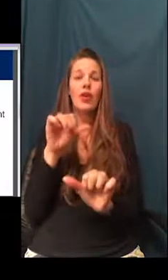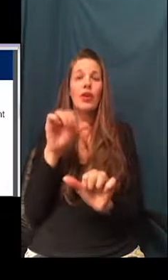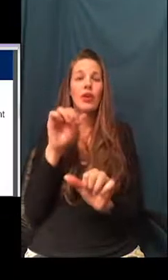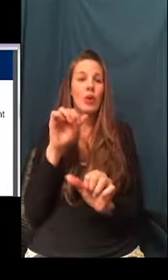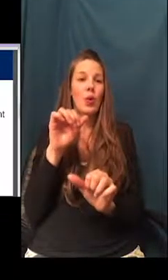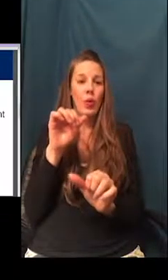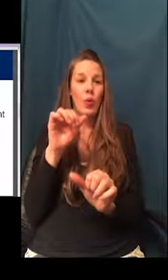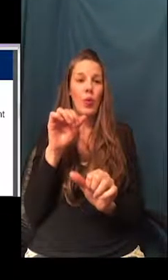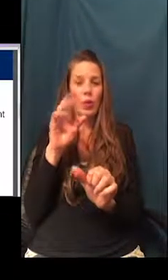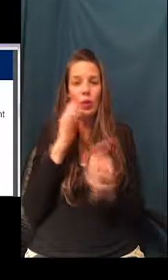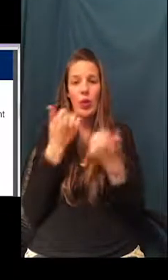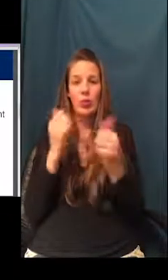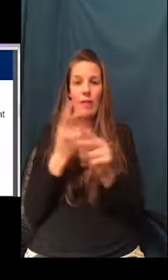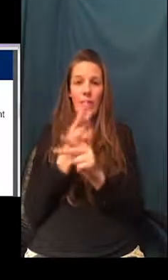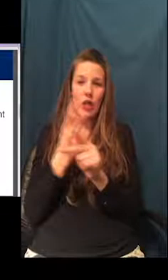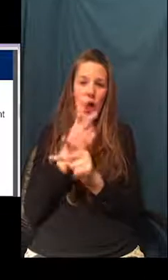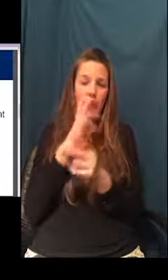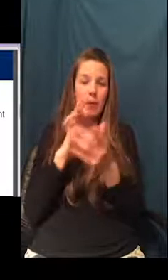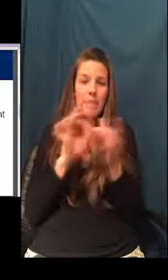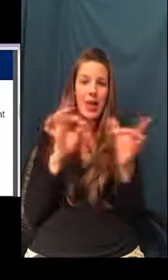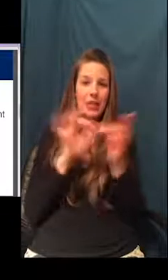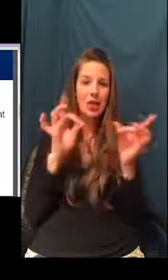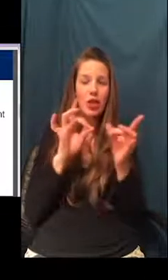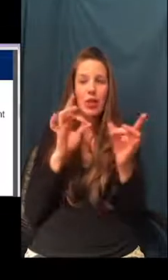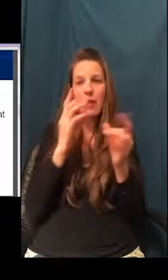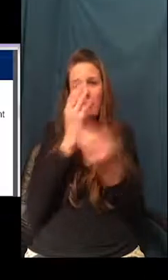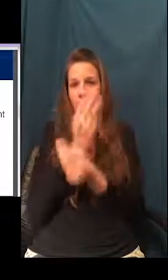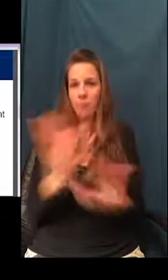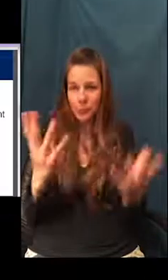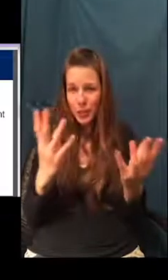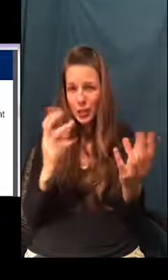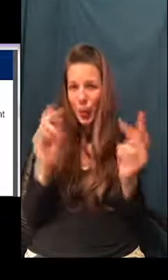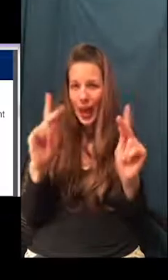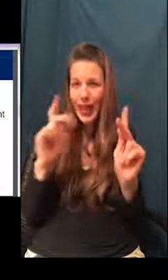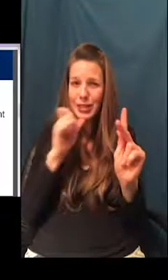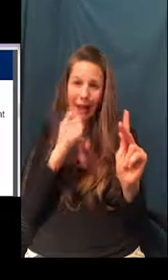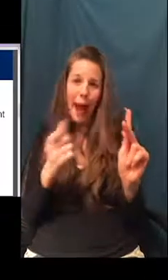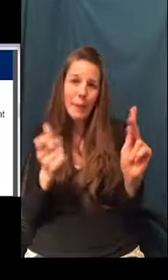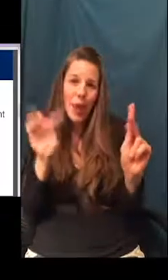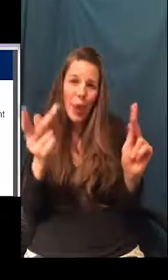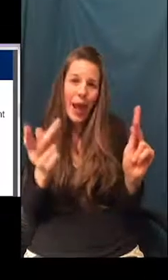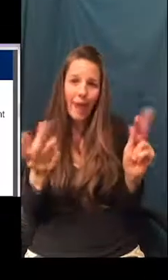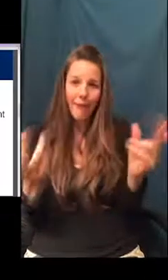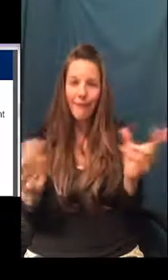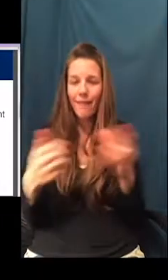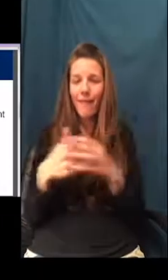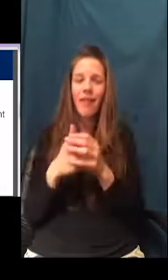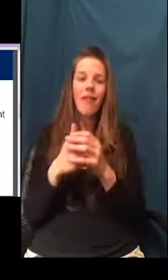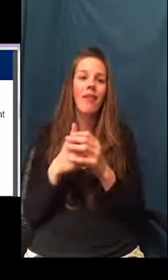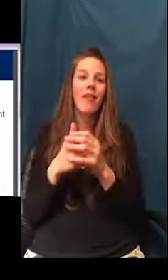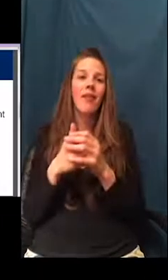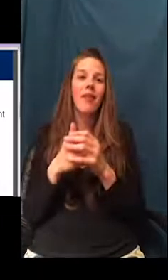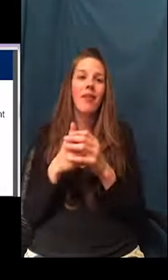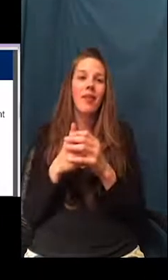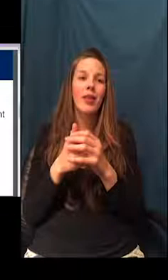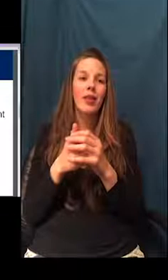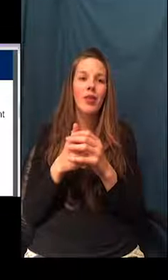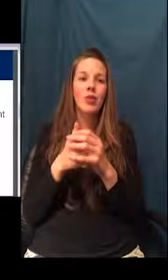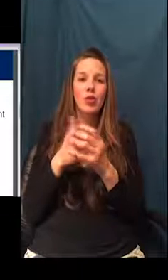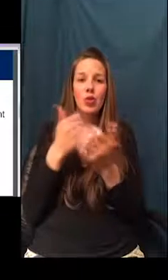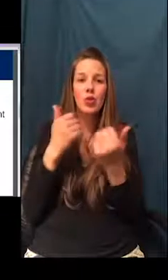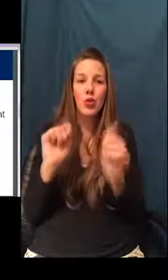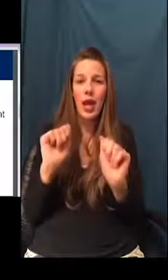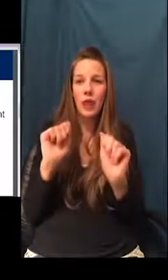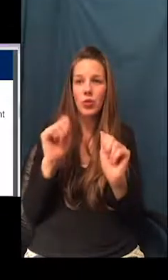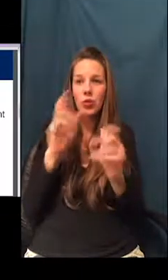of putting together messaging that it's okay to not be okay, and to have people take a look at